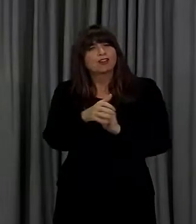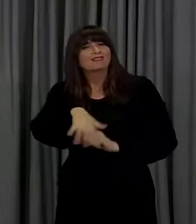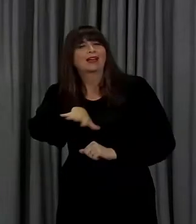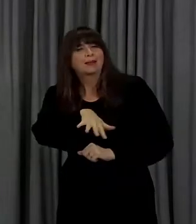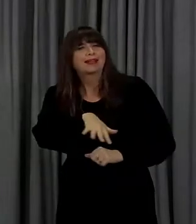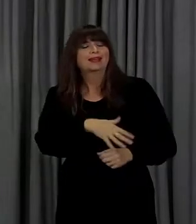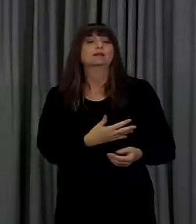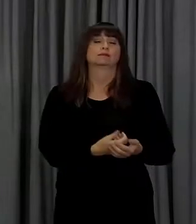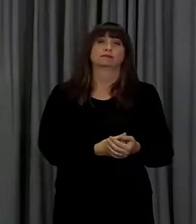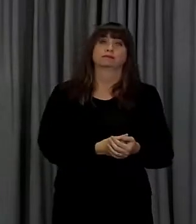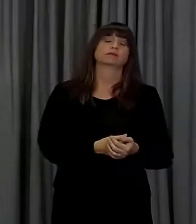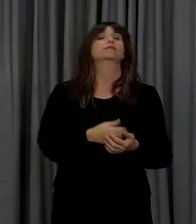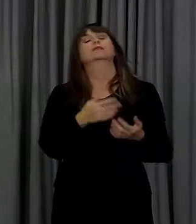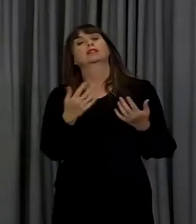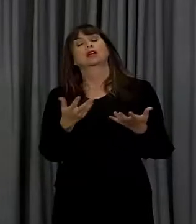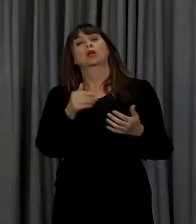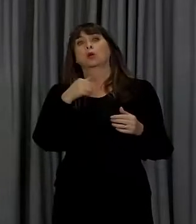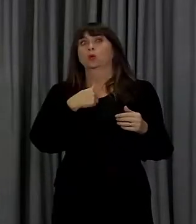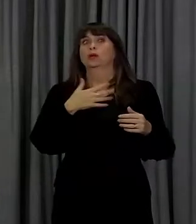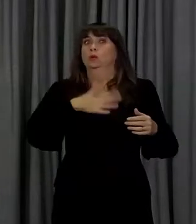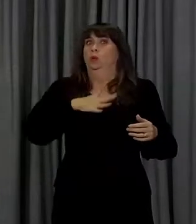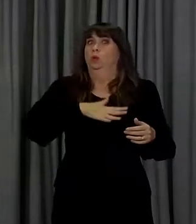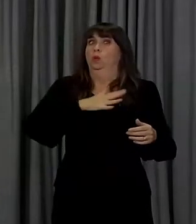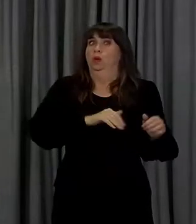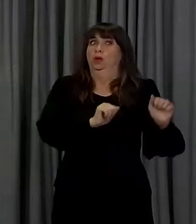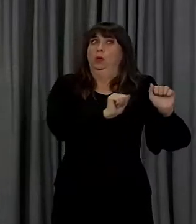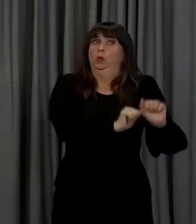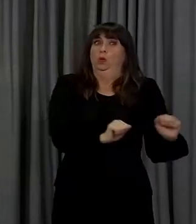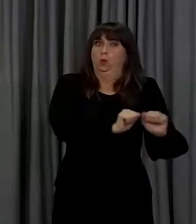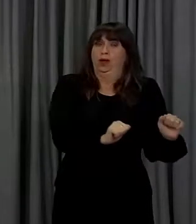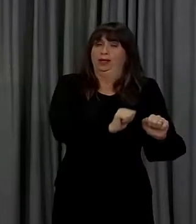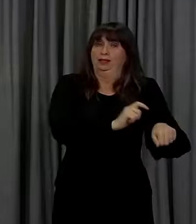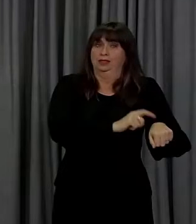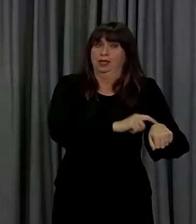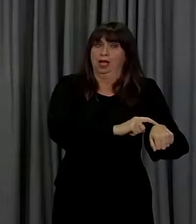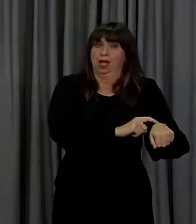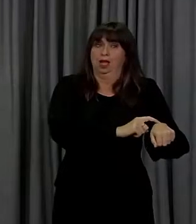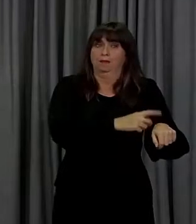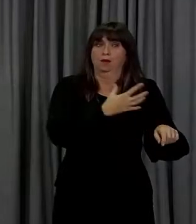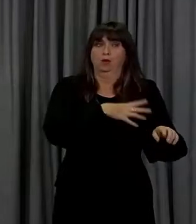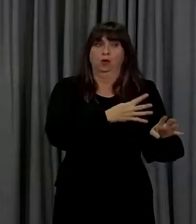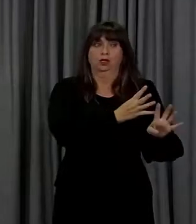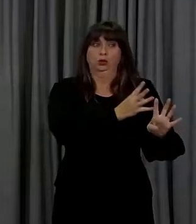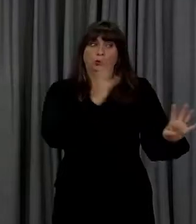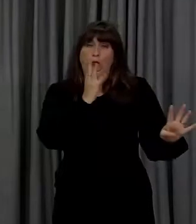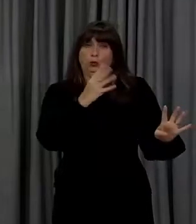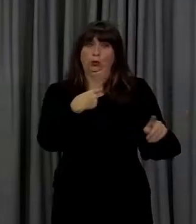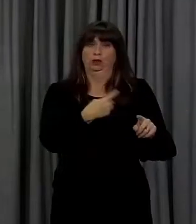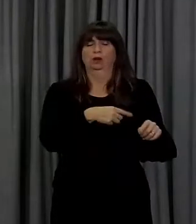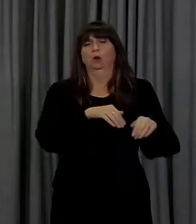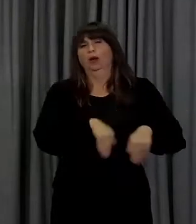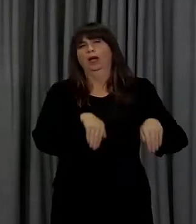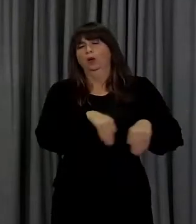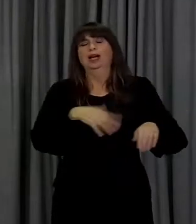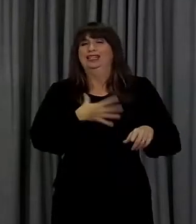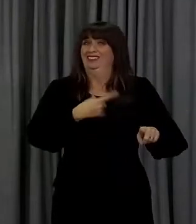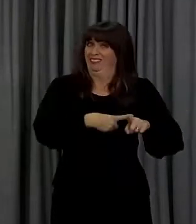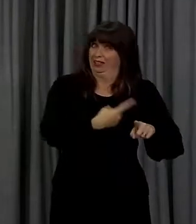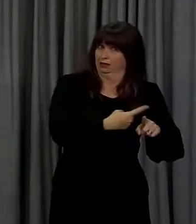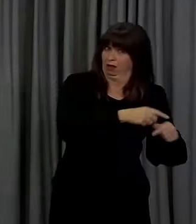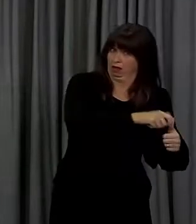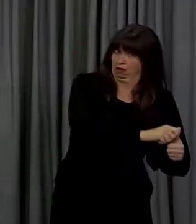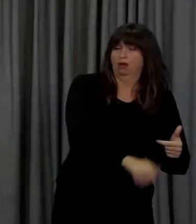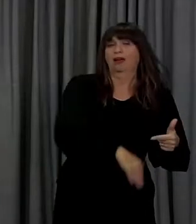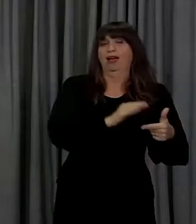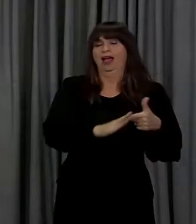while we're taking action to cut waiting list times, we're also improving the experience for people who need to visit a hospital this